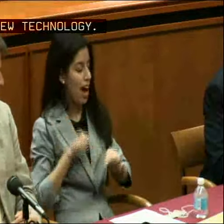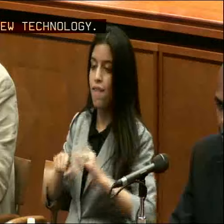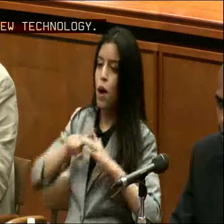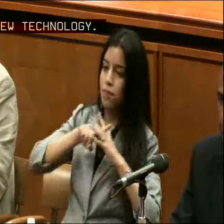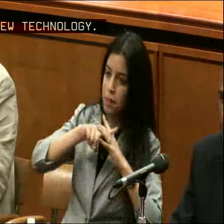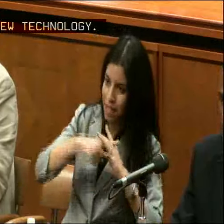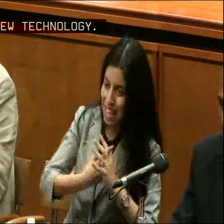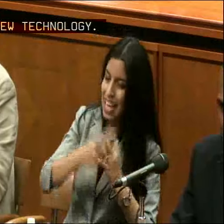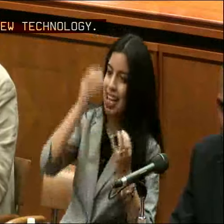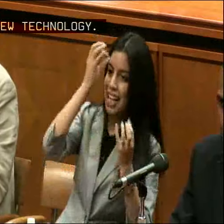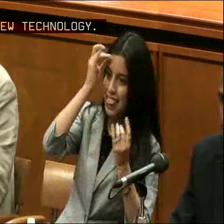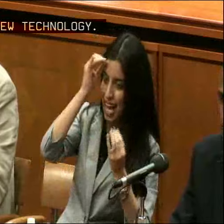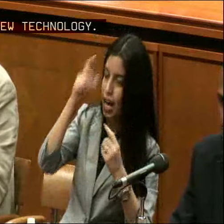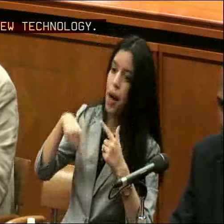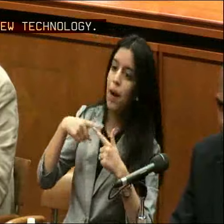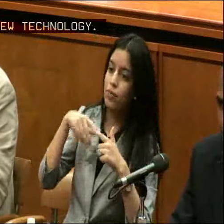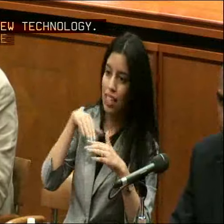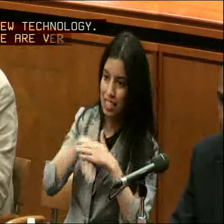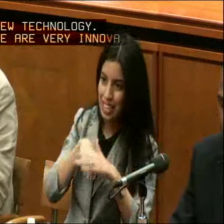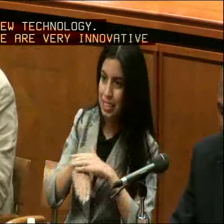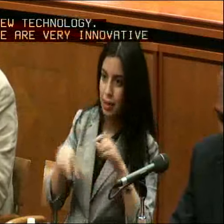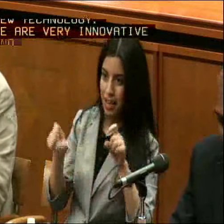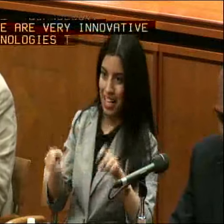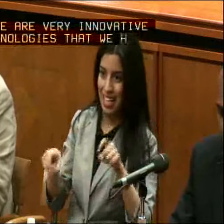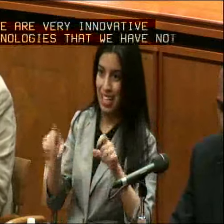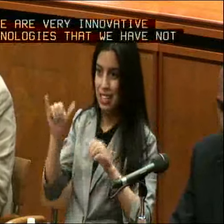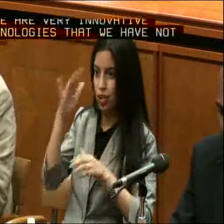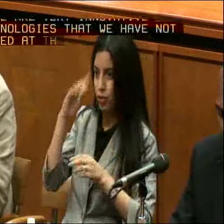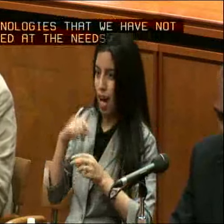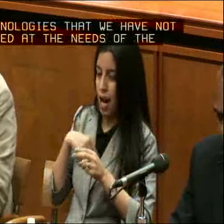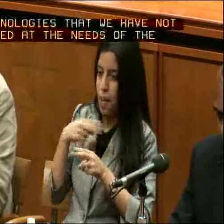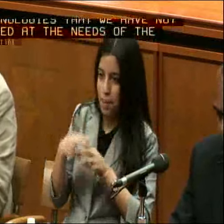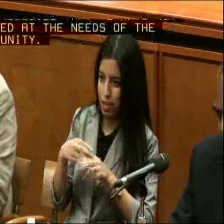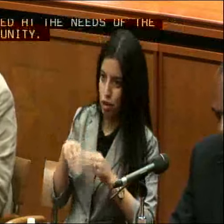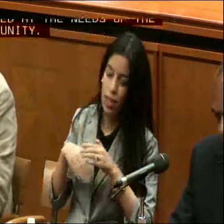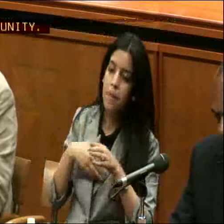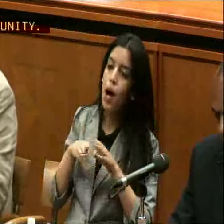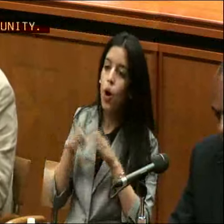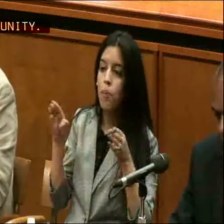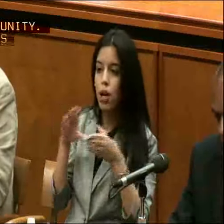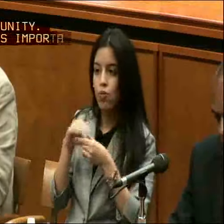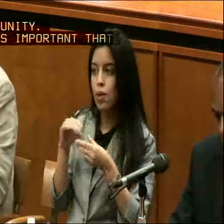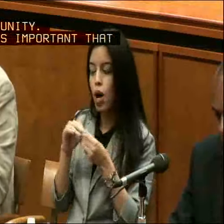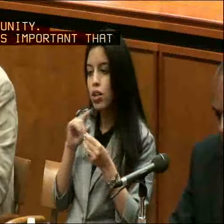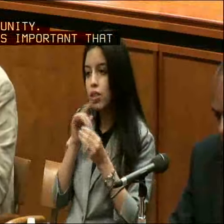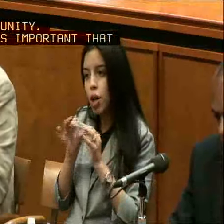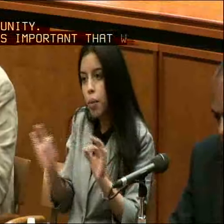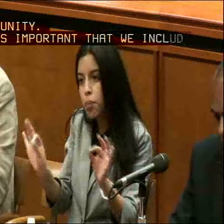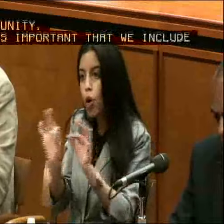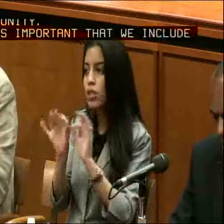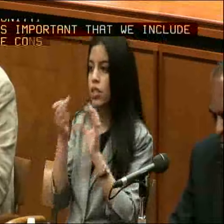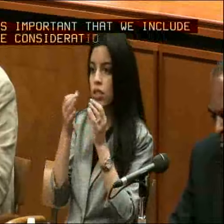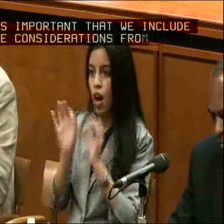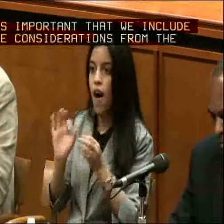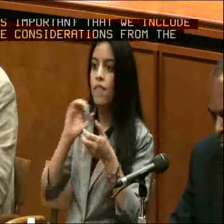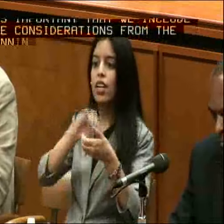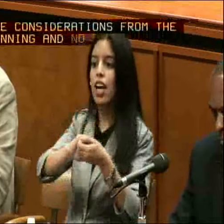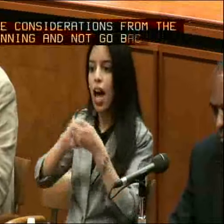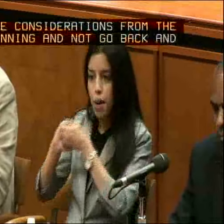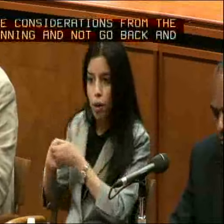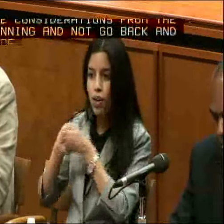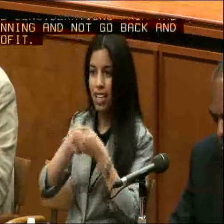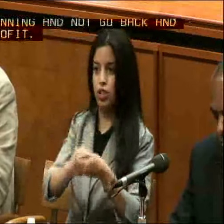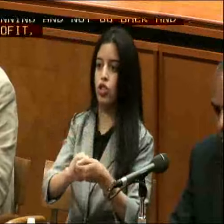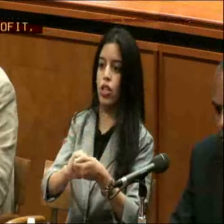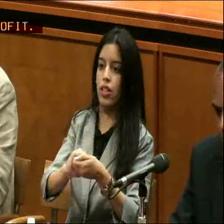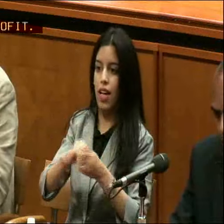these considerations from the beginning and not go back and retrofit. We need to think about the accessibility needs as we begin.